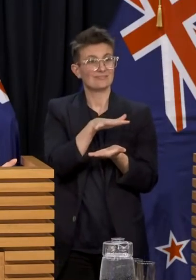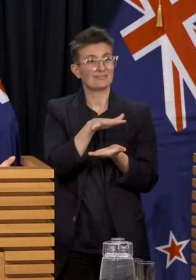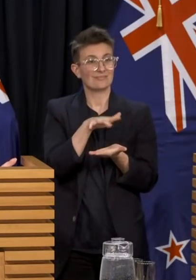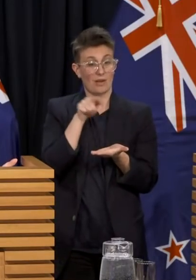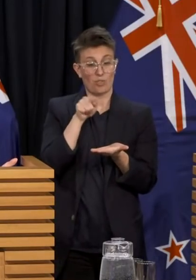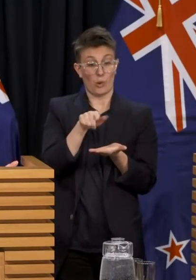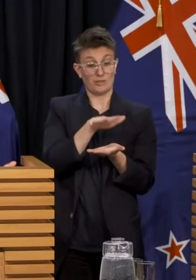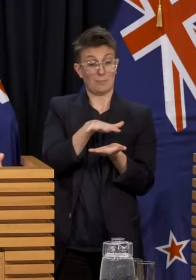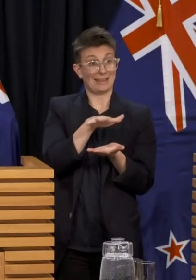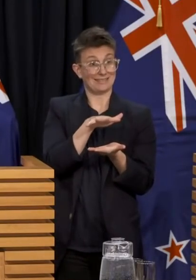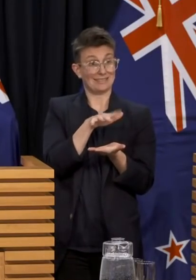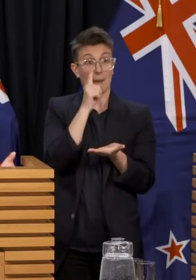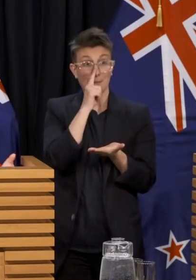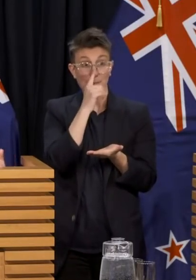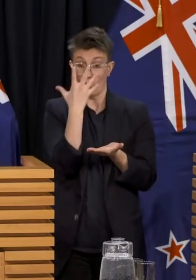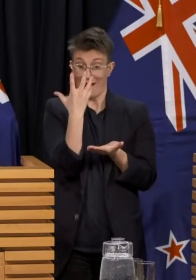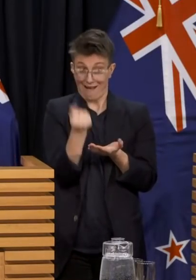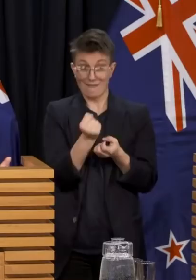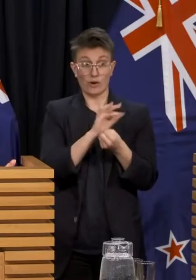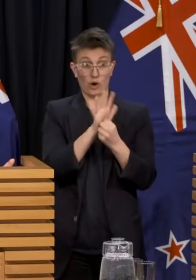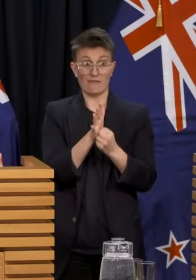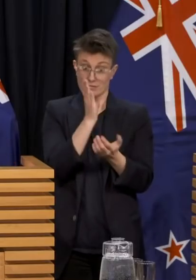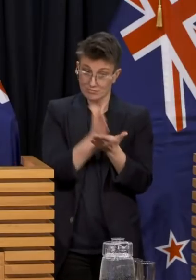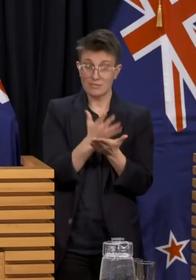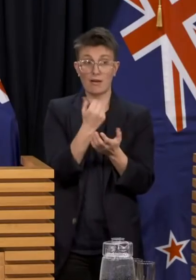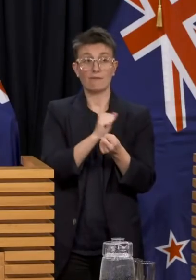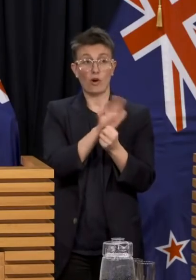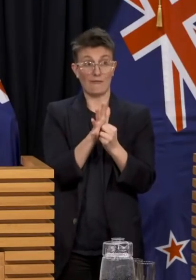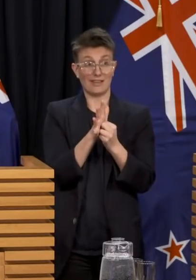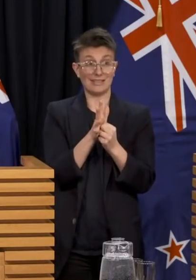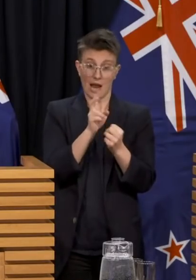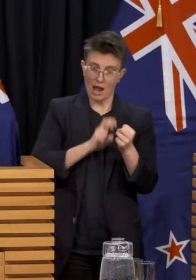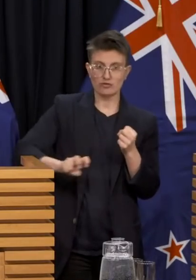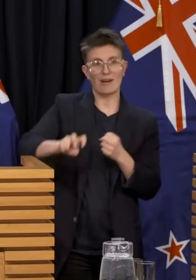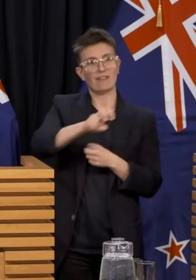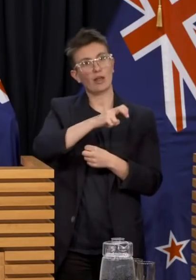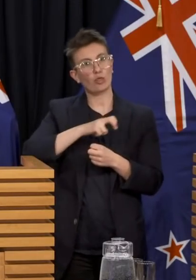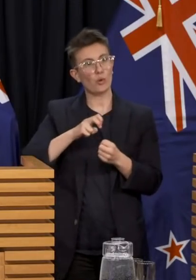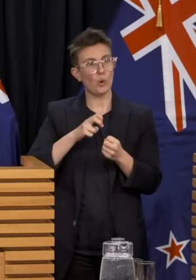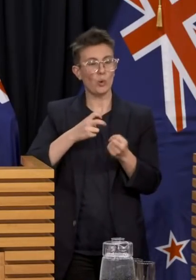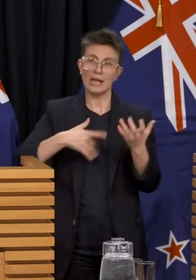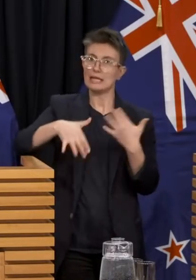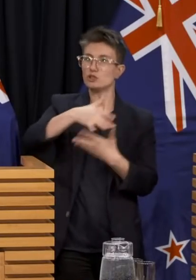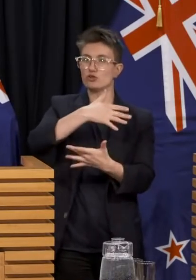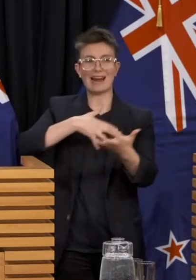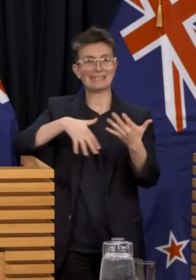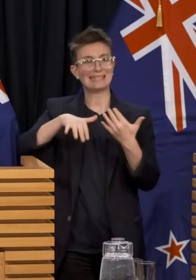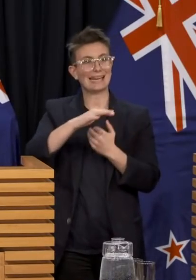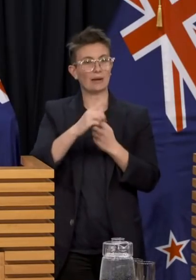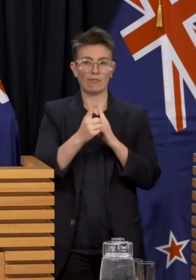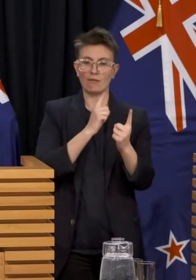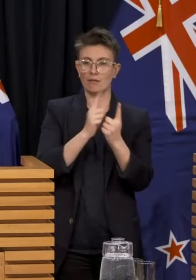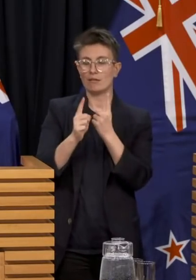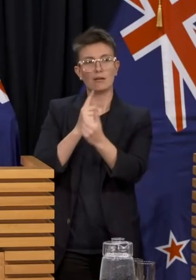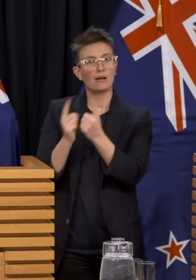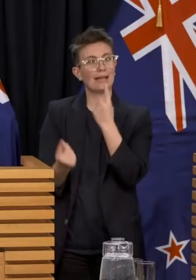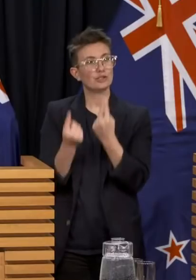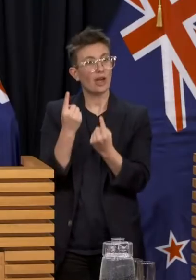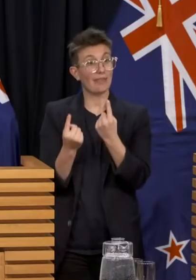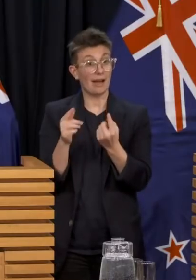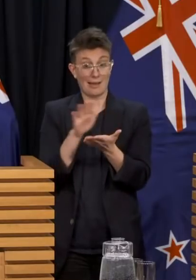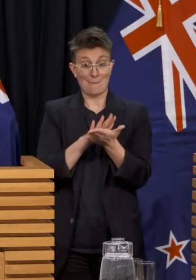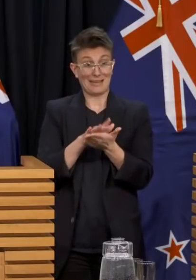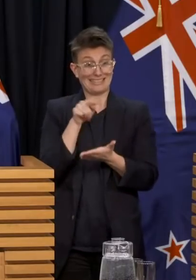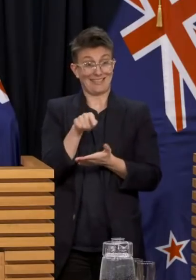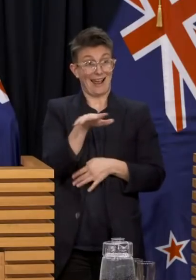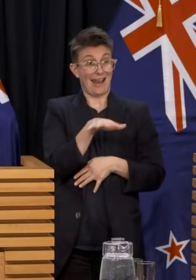people with COVID are moving and interacting and engaging. So they are very high-risk environments.